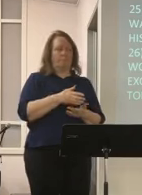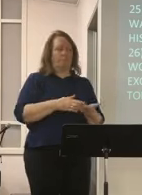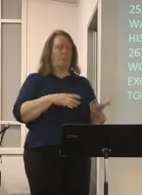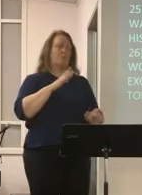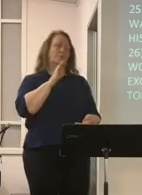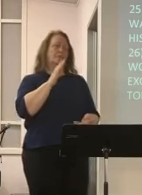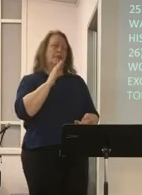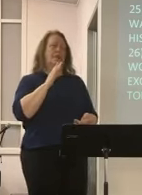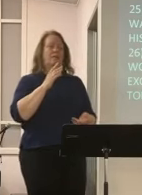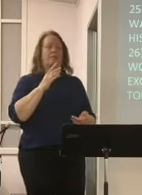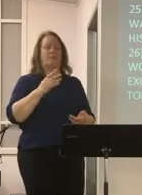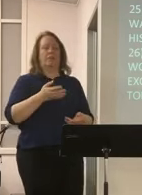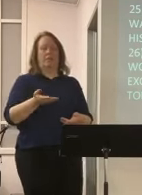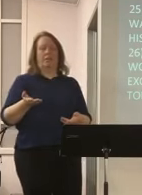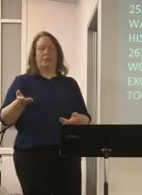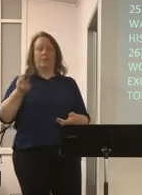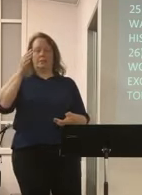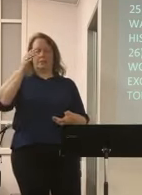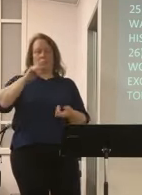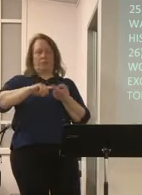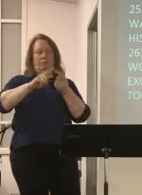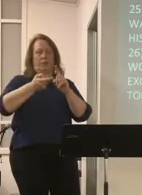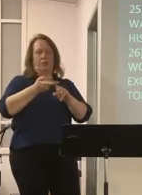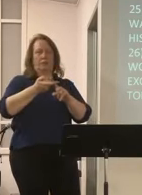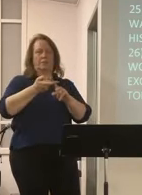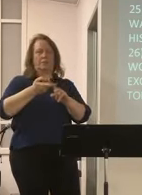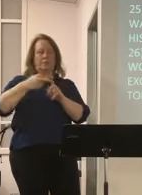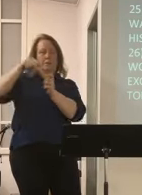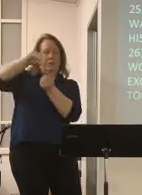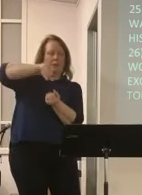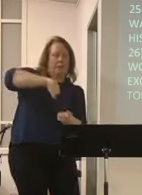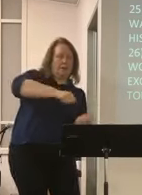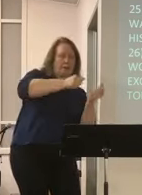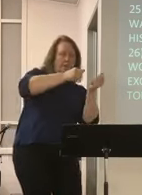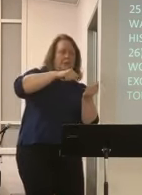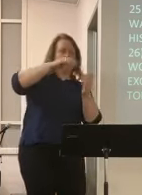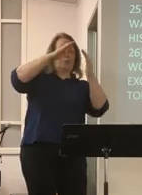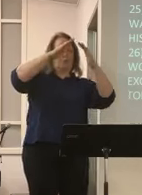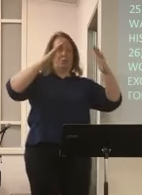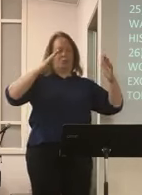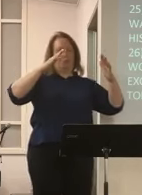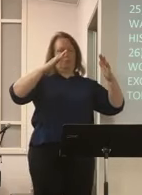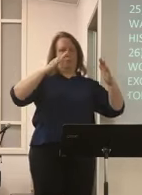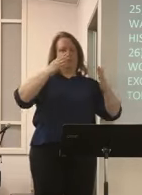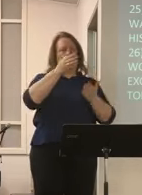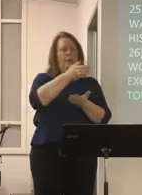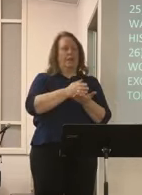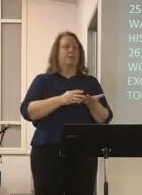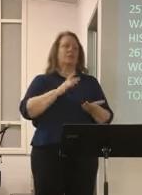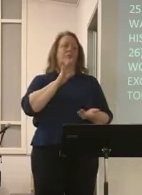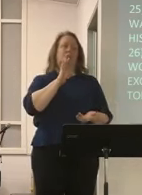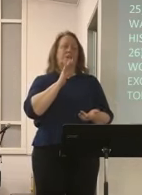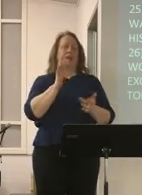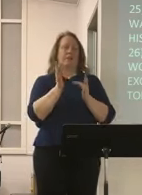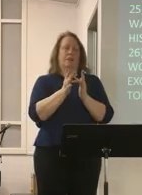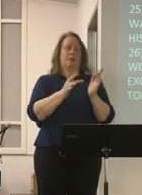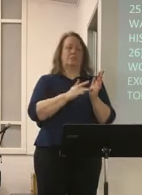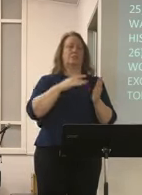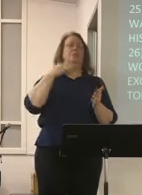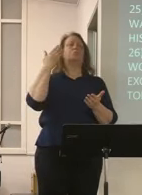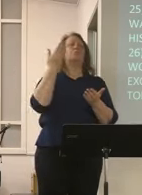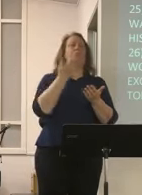that these guys put a hole in a man's roof. Some would say that Jesus proved